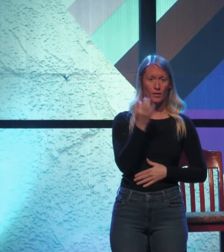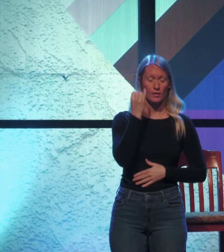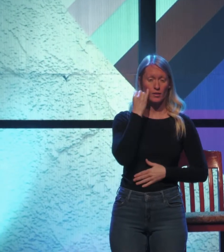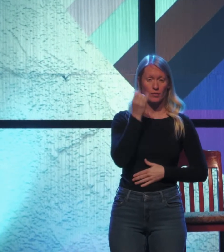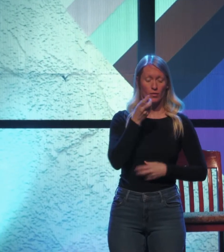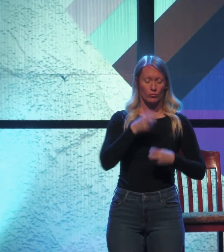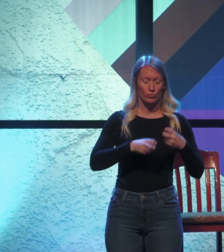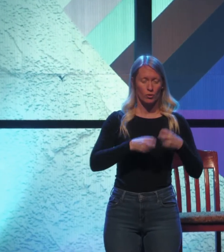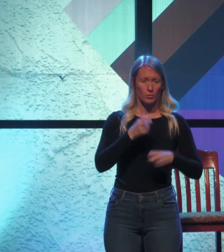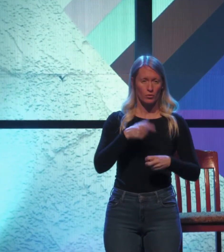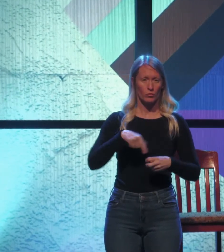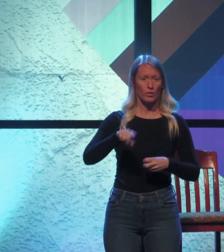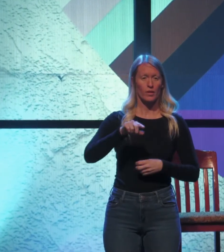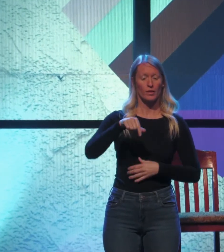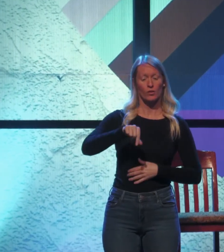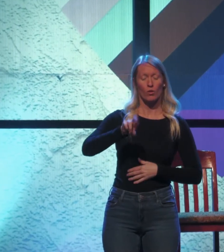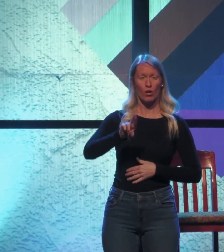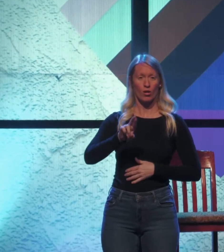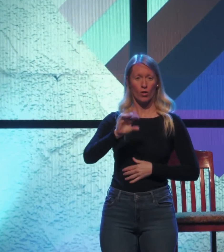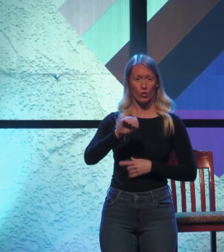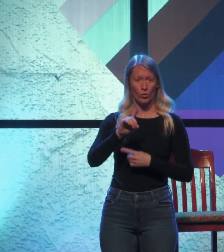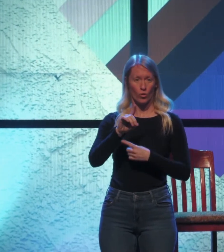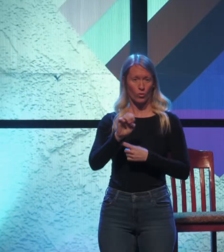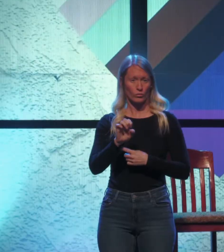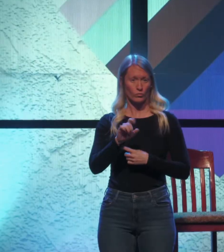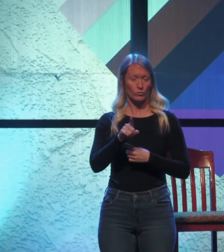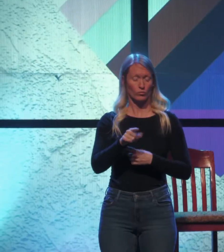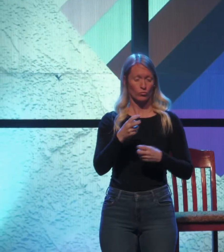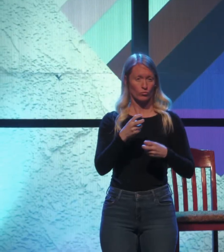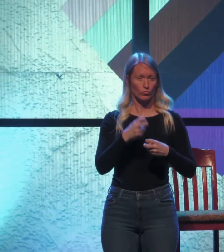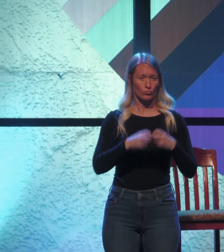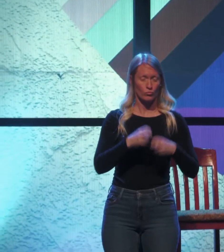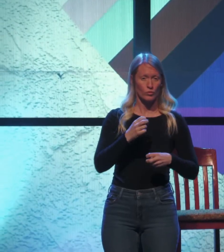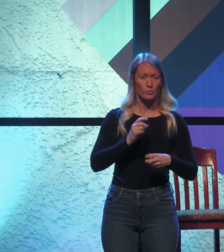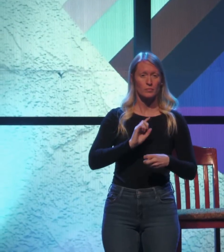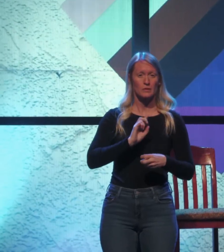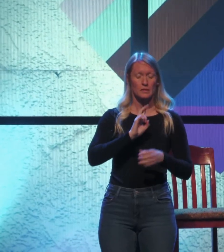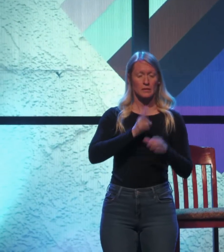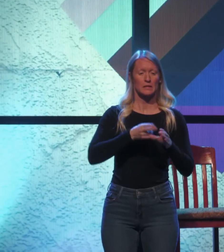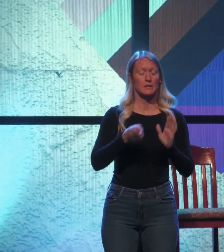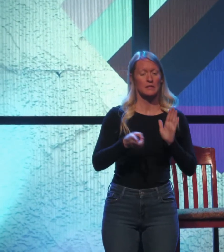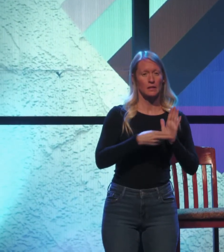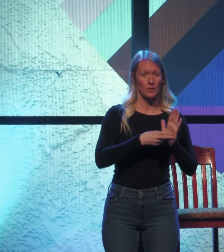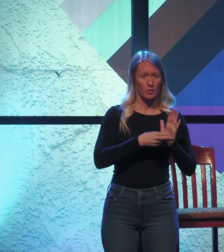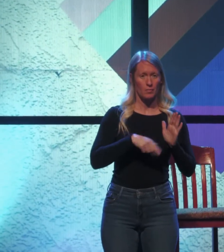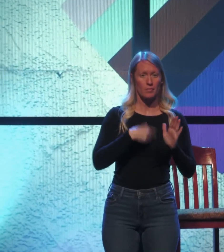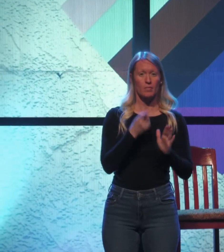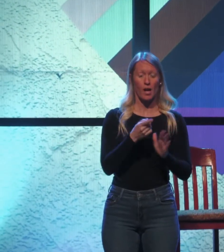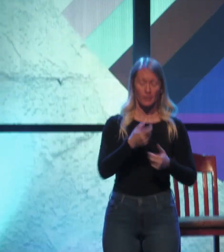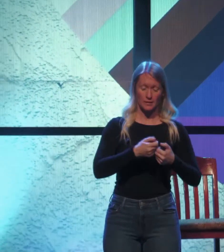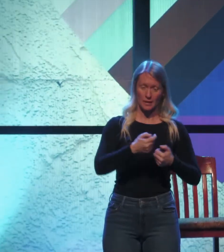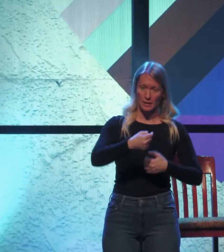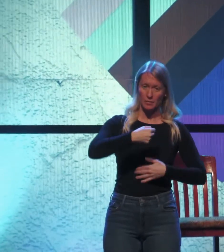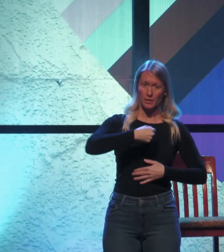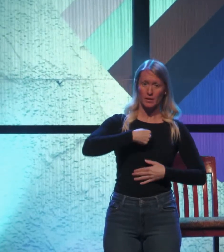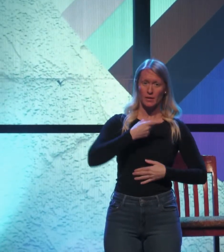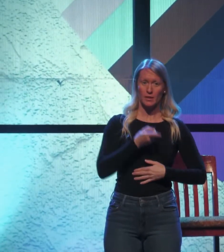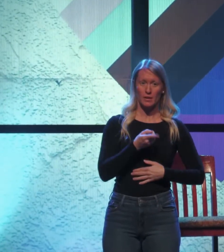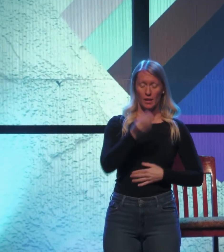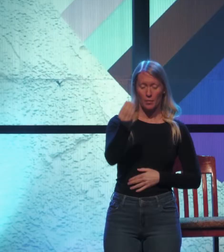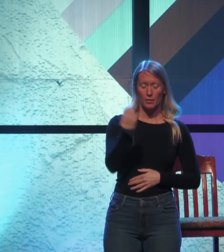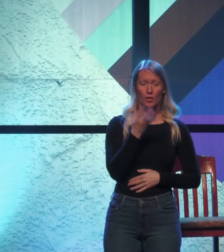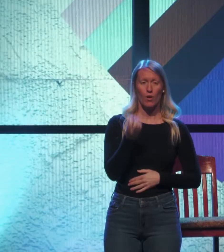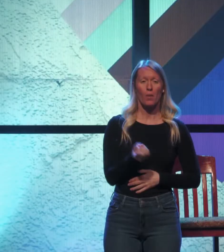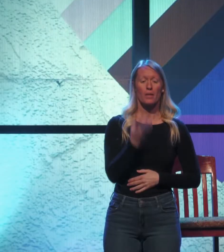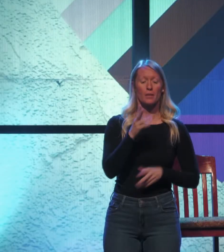up, you can text me. You have the number. Just text me your name and how many people are coming, and if you have kids coming, and I'll pass that along to the